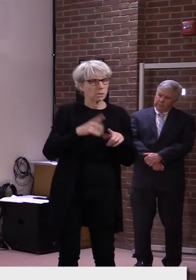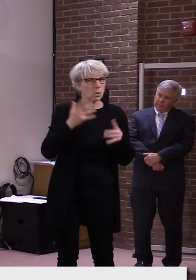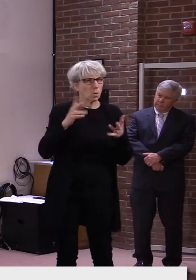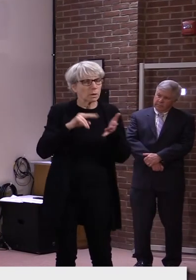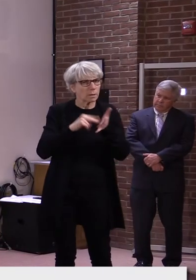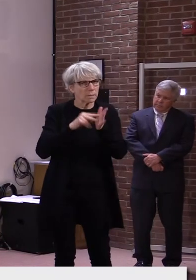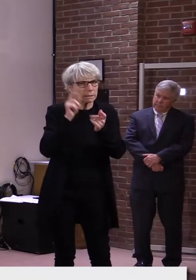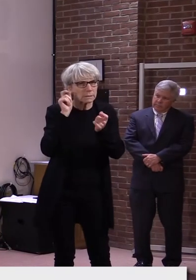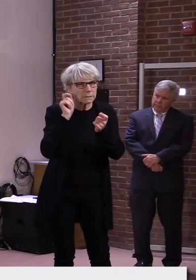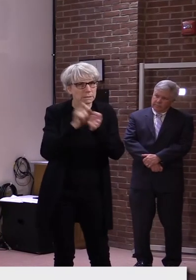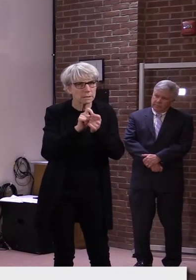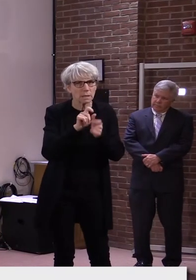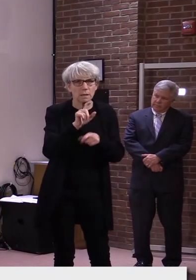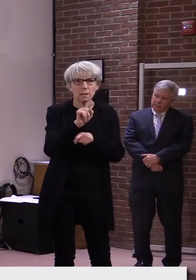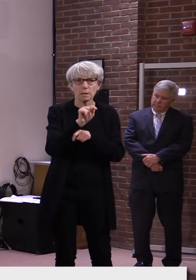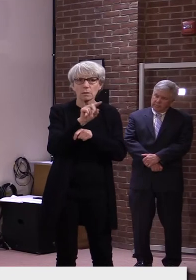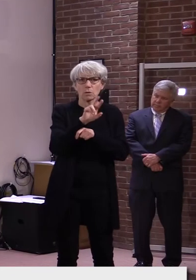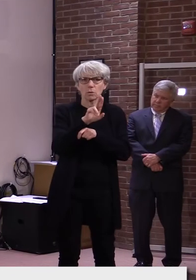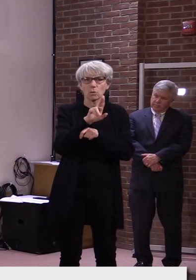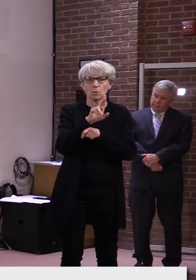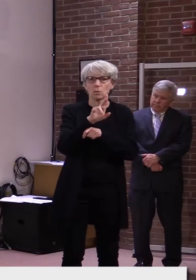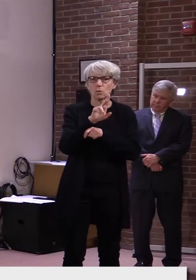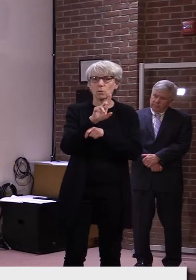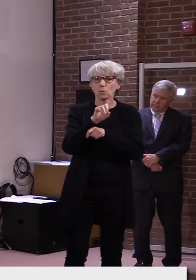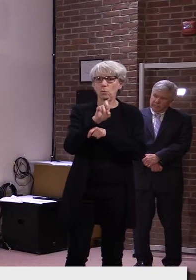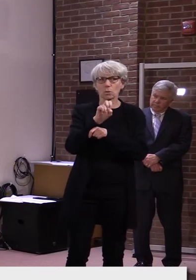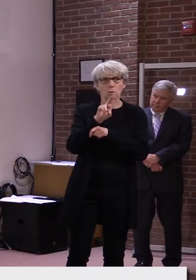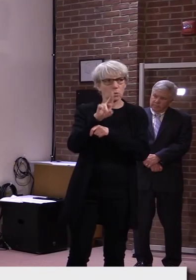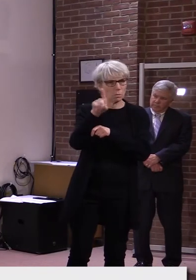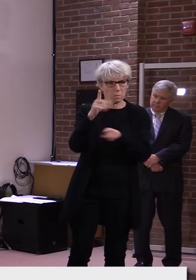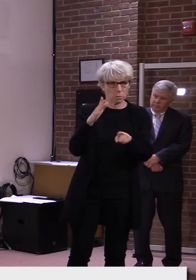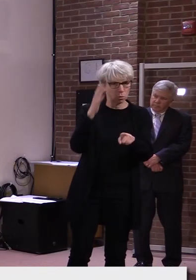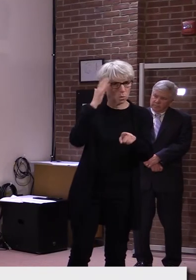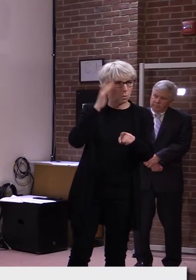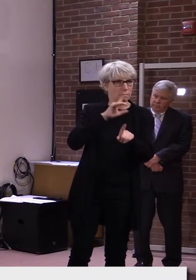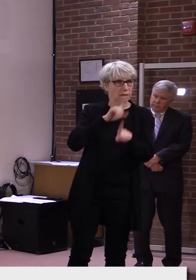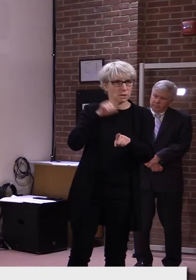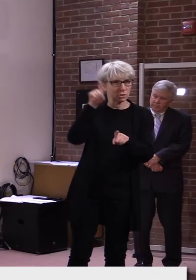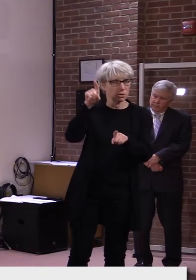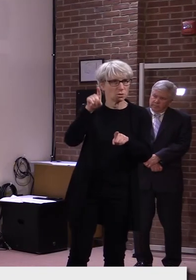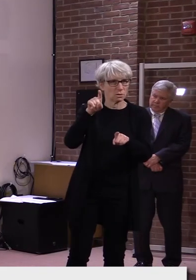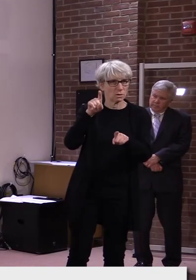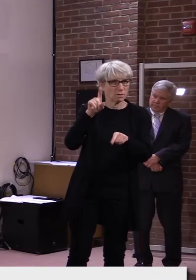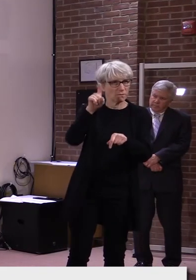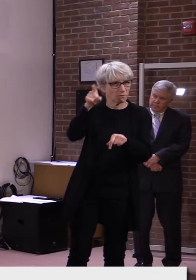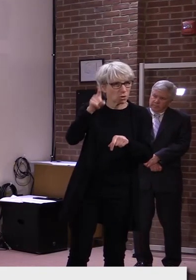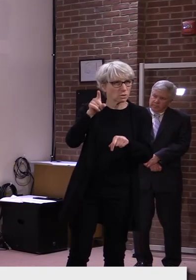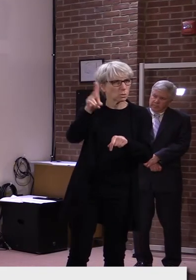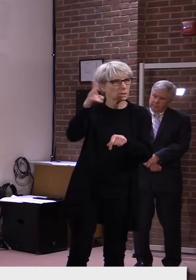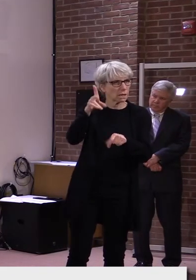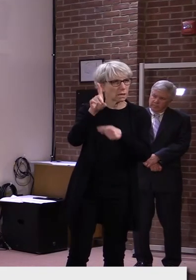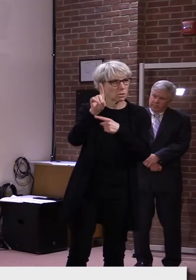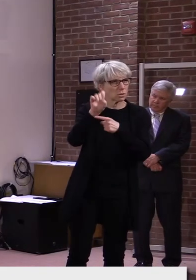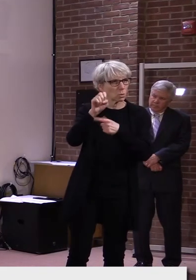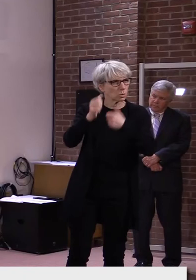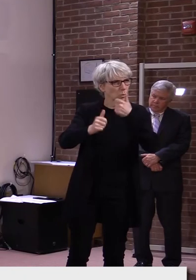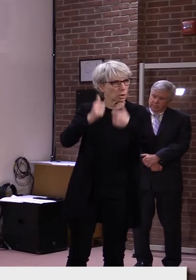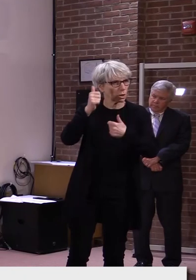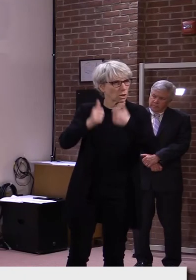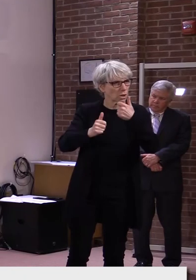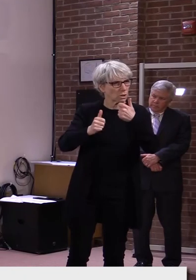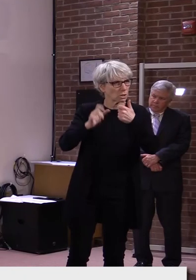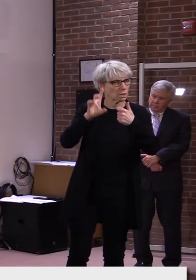about, and maybe you have that information. I just don't know if it's fully vaccinated or just first dose. But they